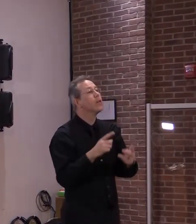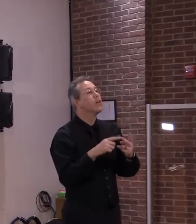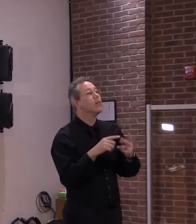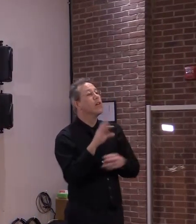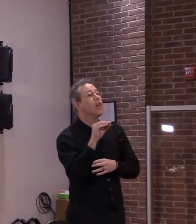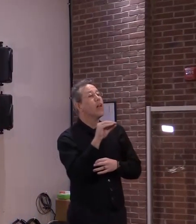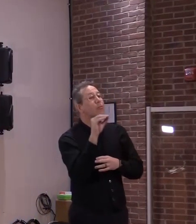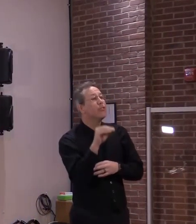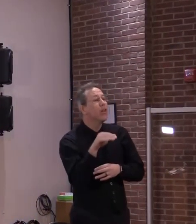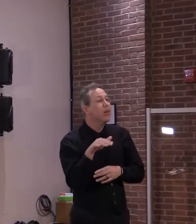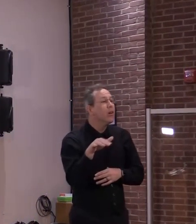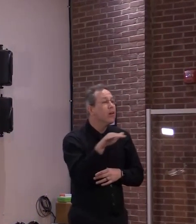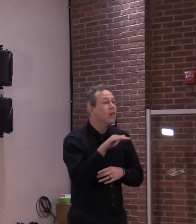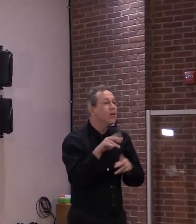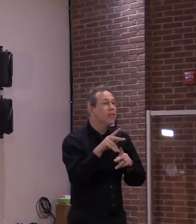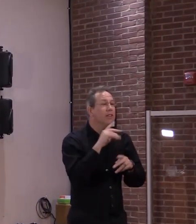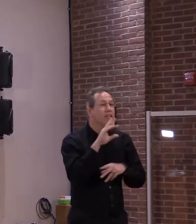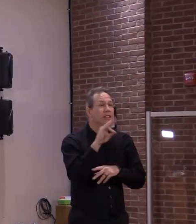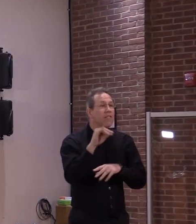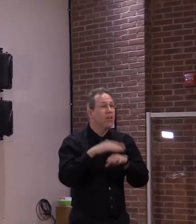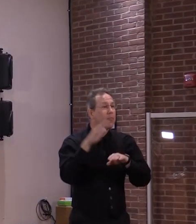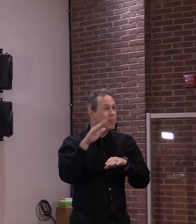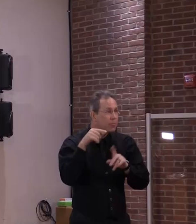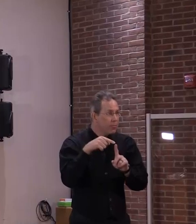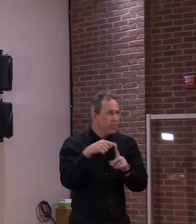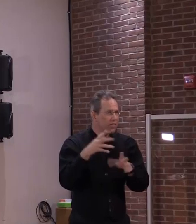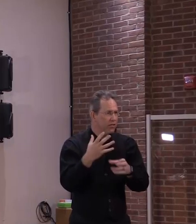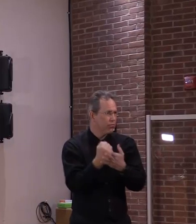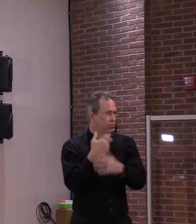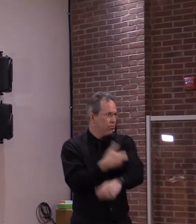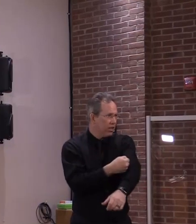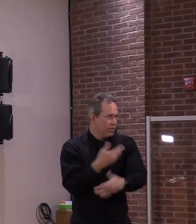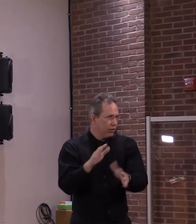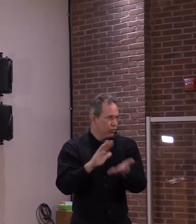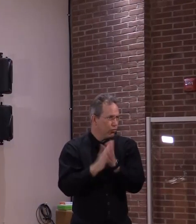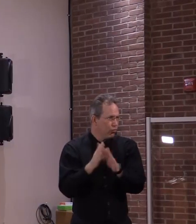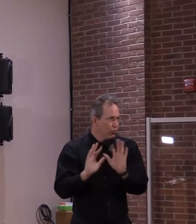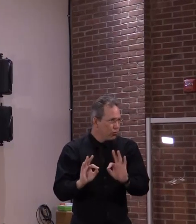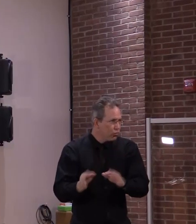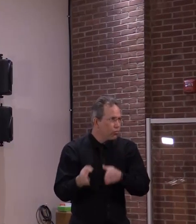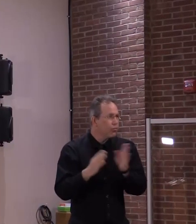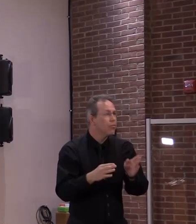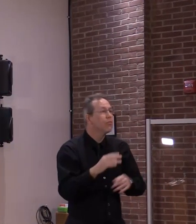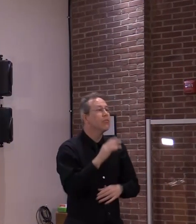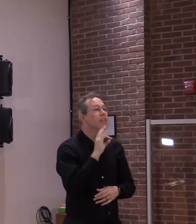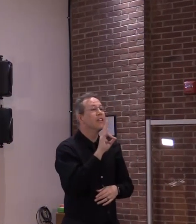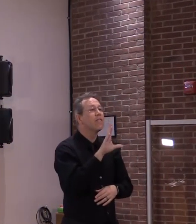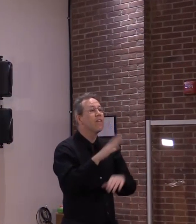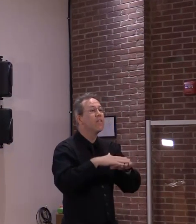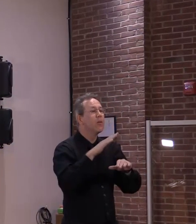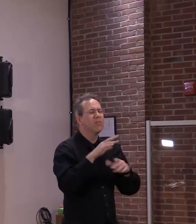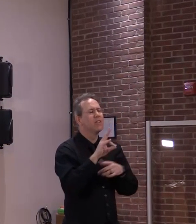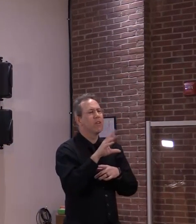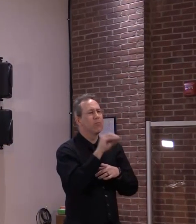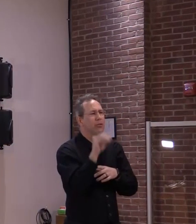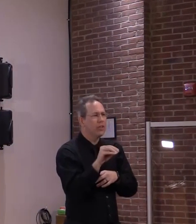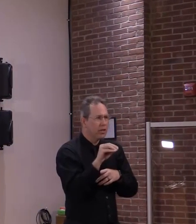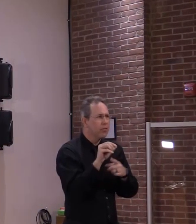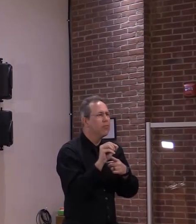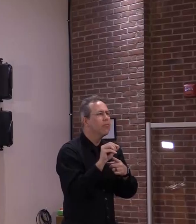70 and older have been vaccinated, and 75% of those age 65 to